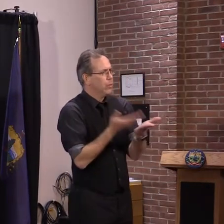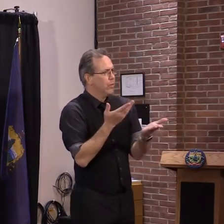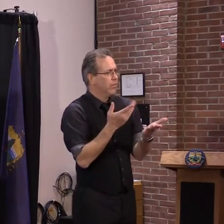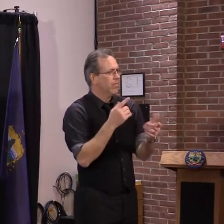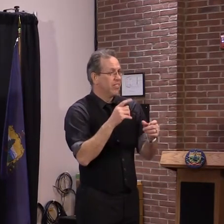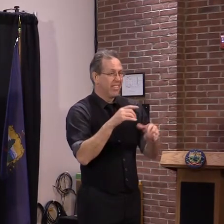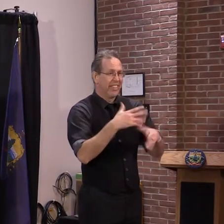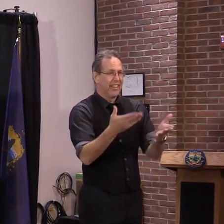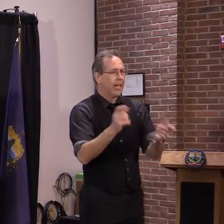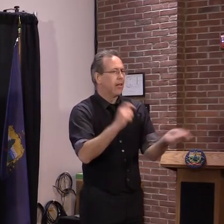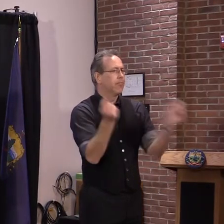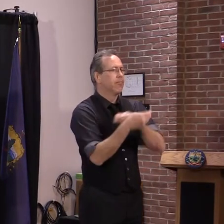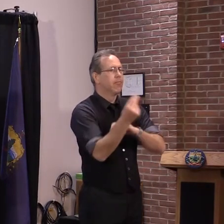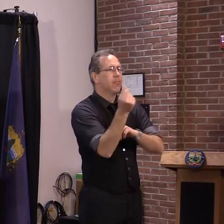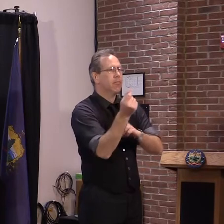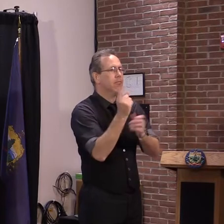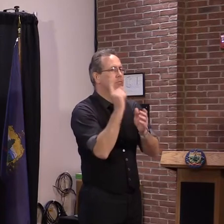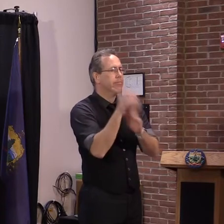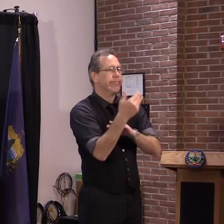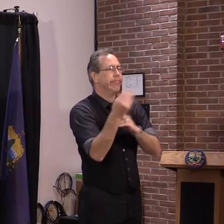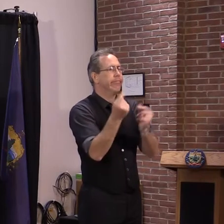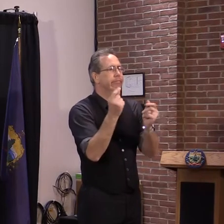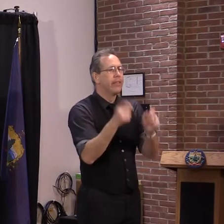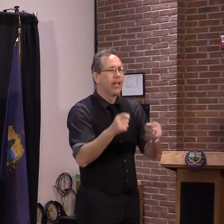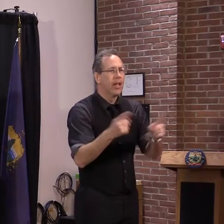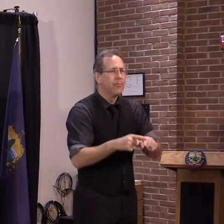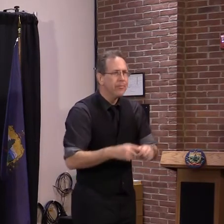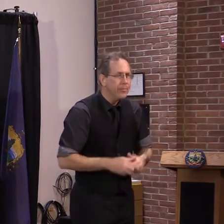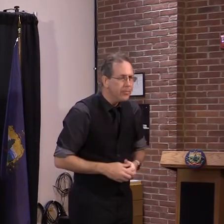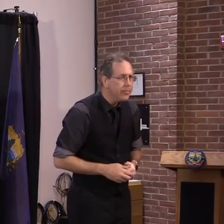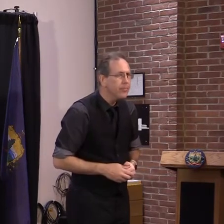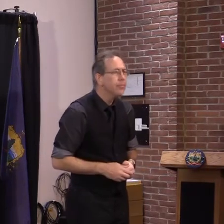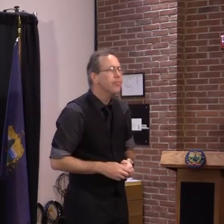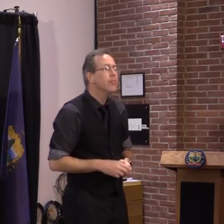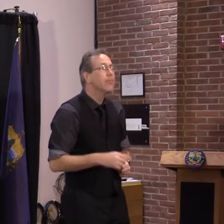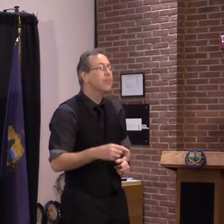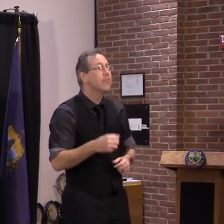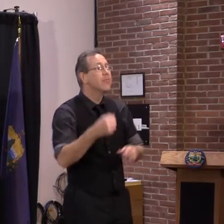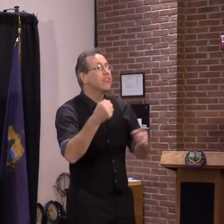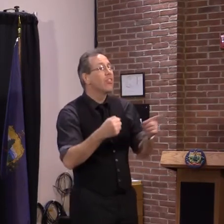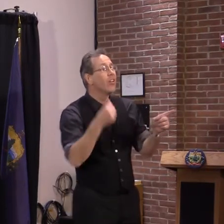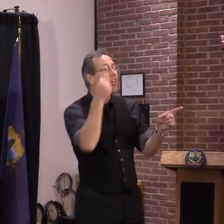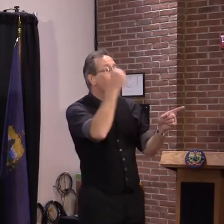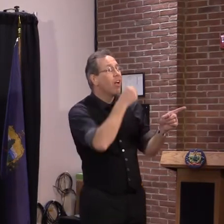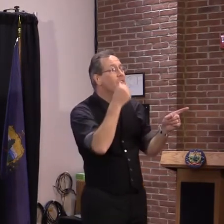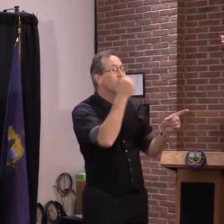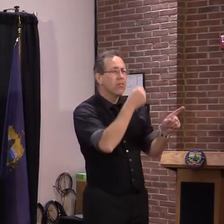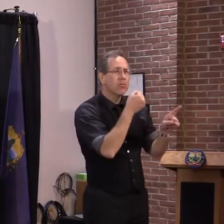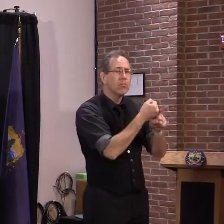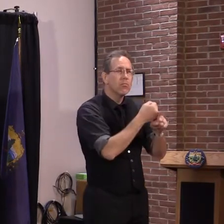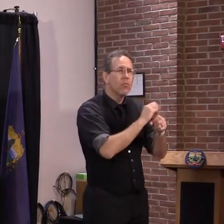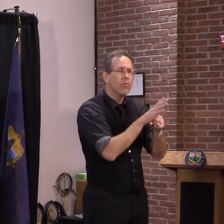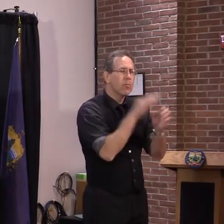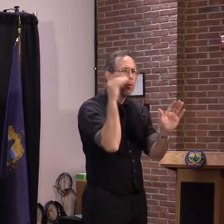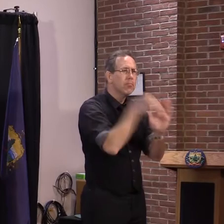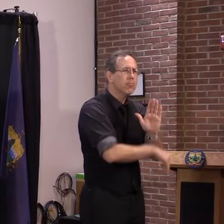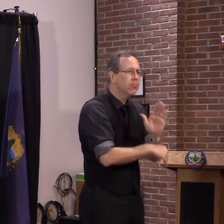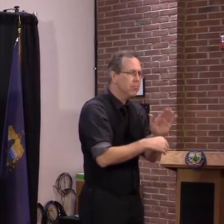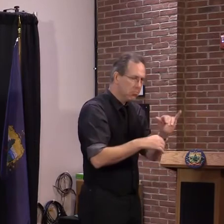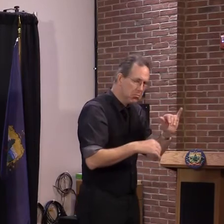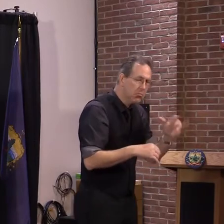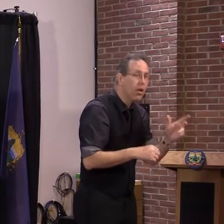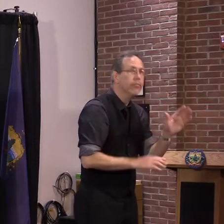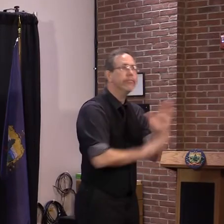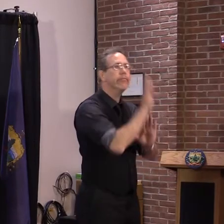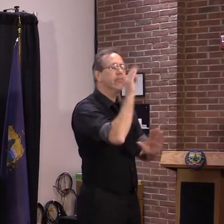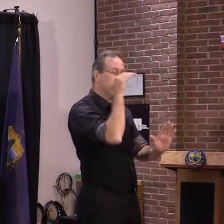this in South Africa. It peaked and then dropped like a rock afterwards. And we're seeing that